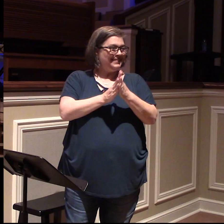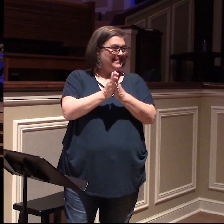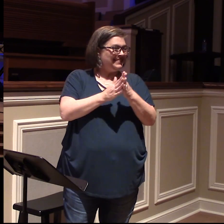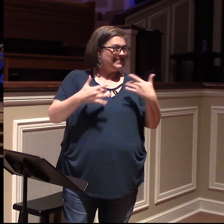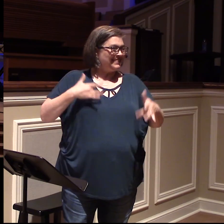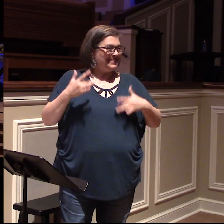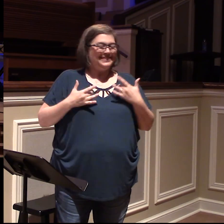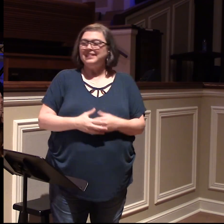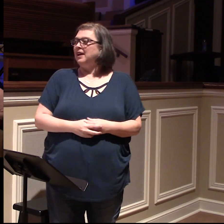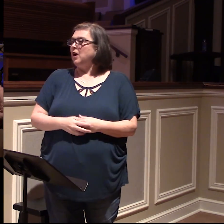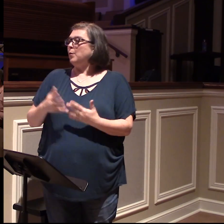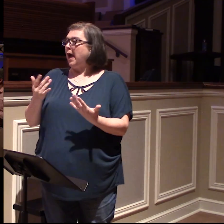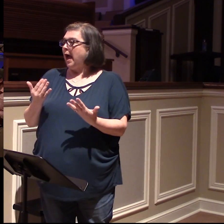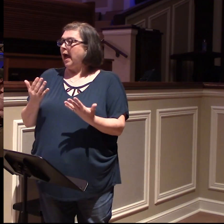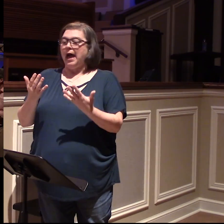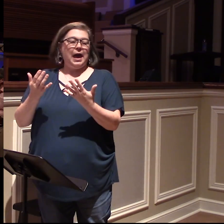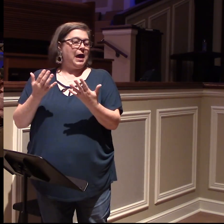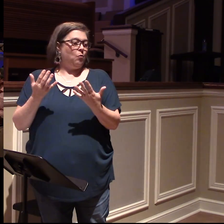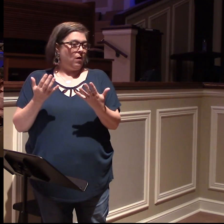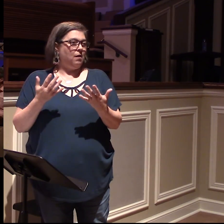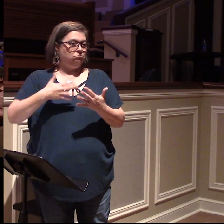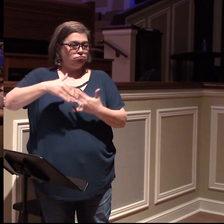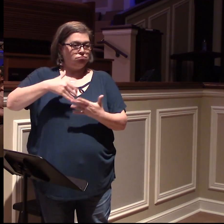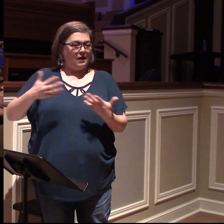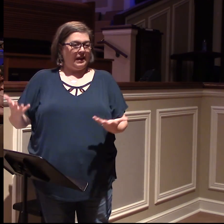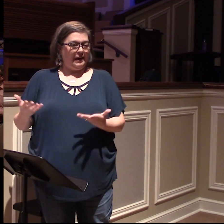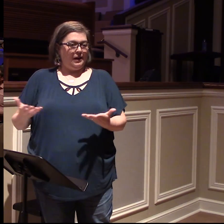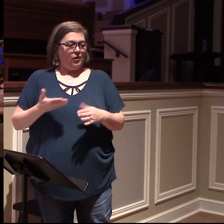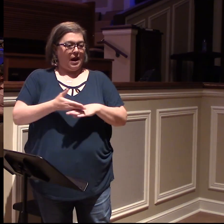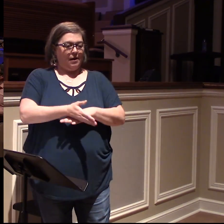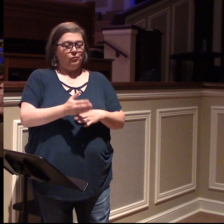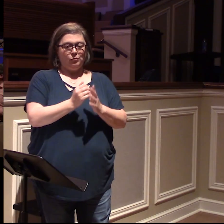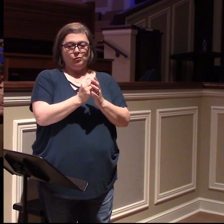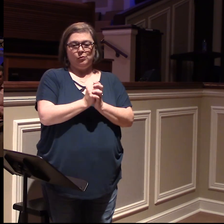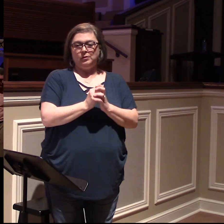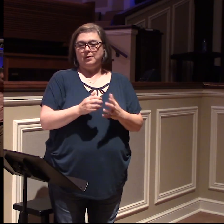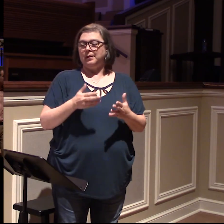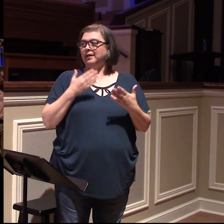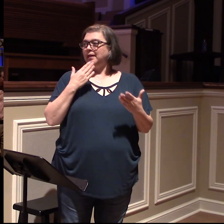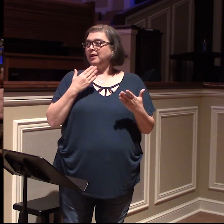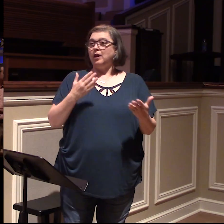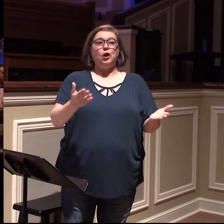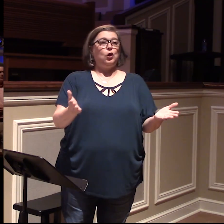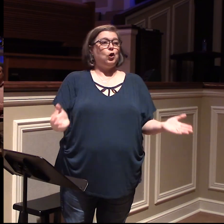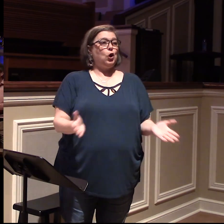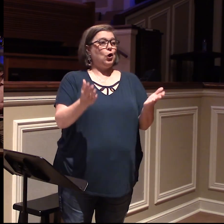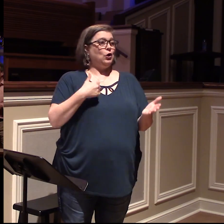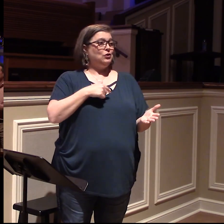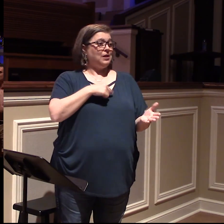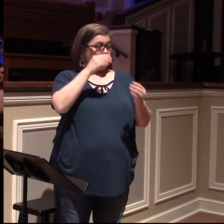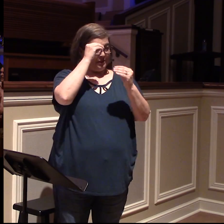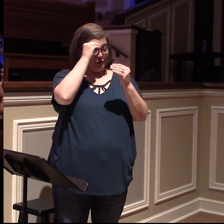going to ask y'all to hang around here for a little bit after things are over, but appreciate you so much being obedient today. Encourages the rest of us to be